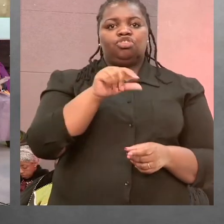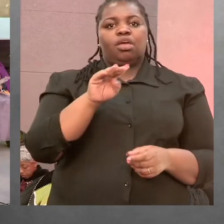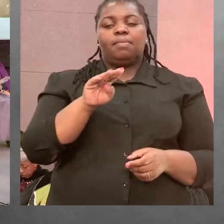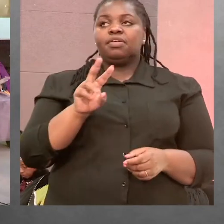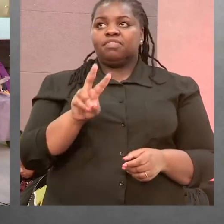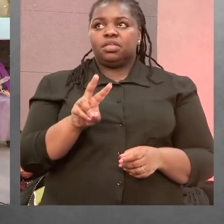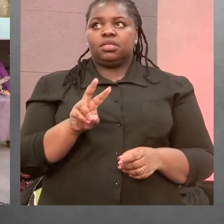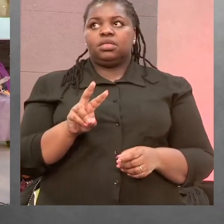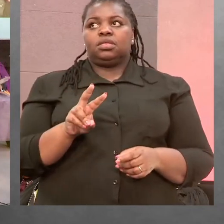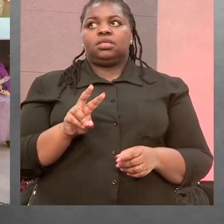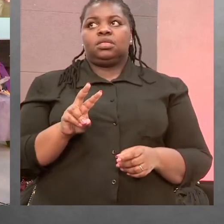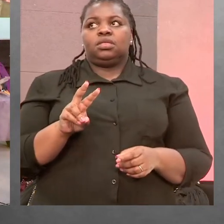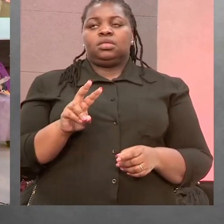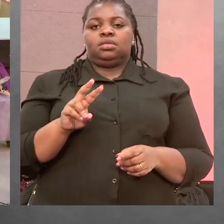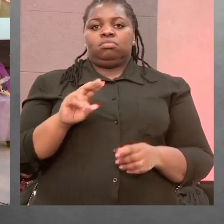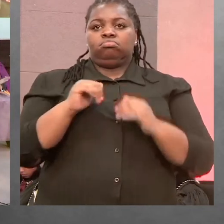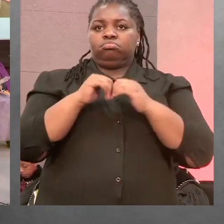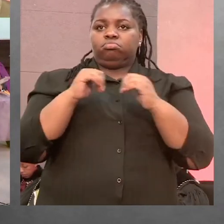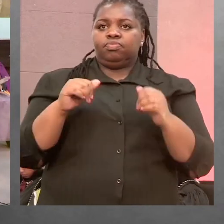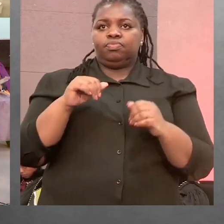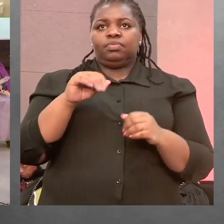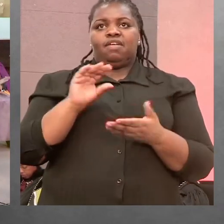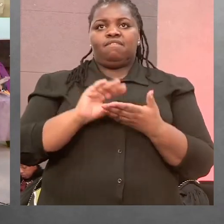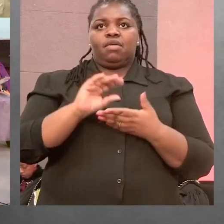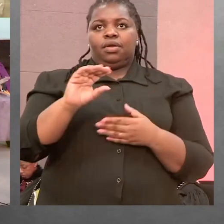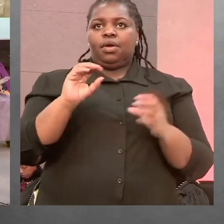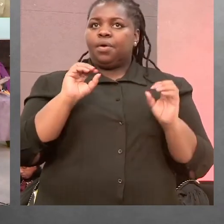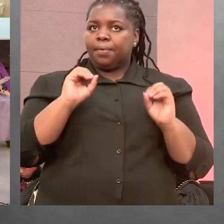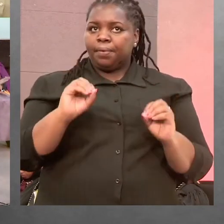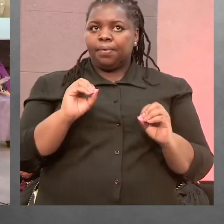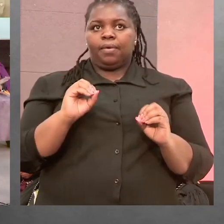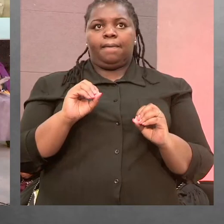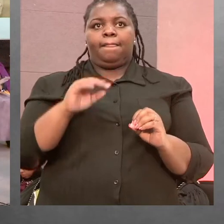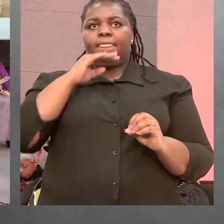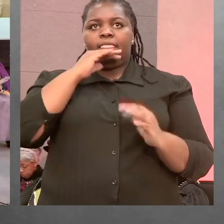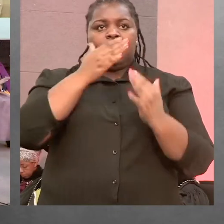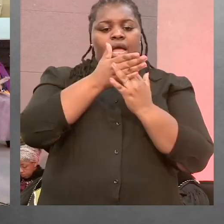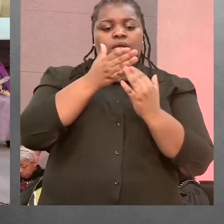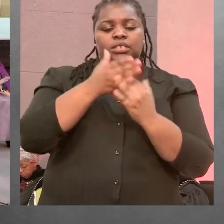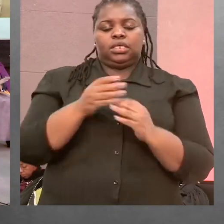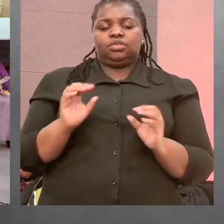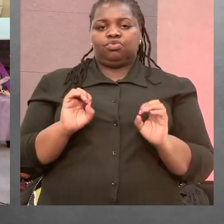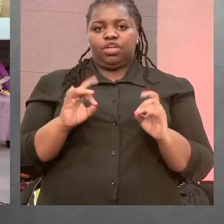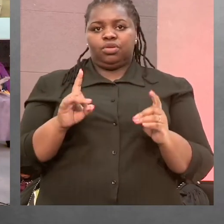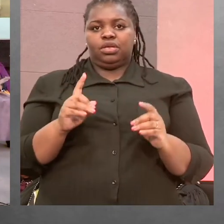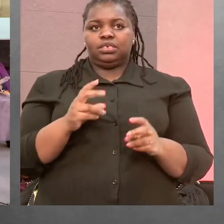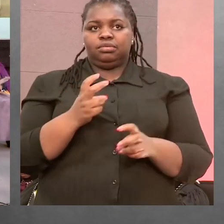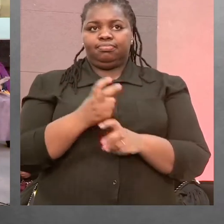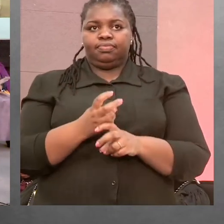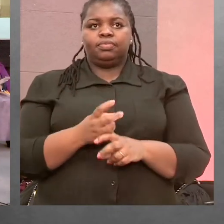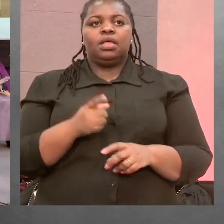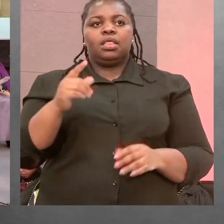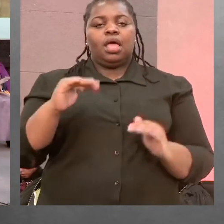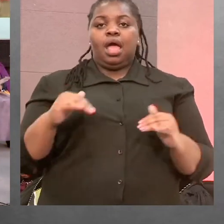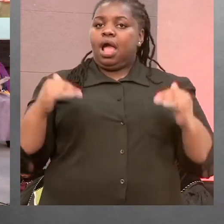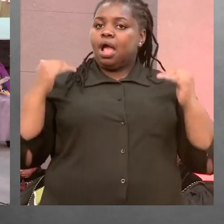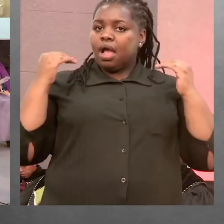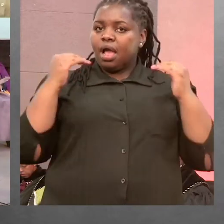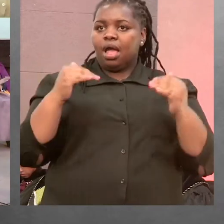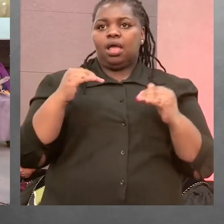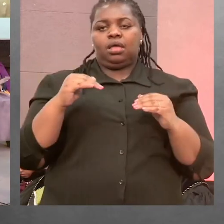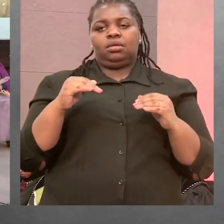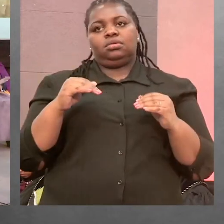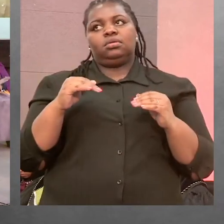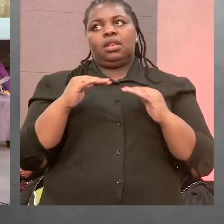violence, femicide, lack of funding resulting in lack of access to education, and high youth